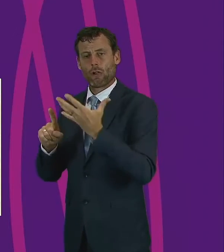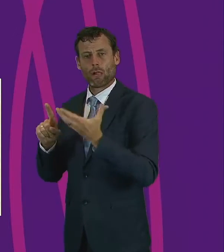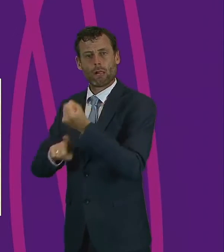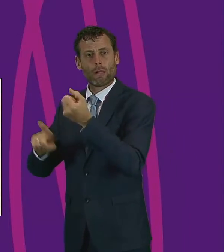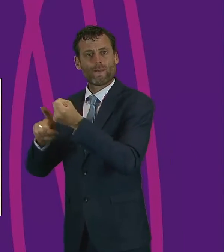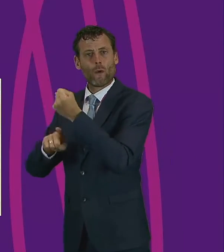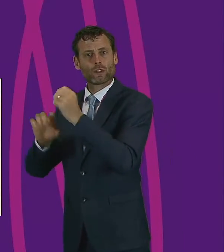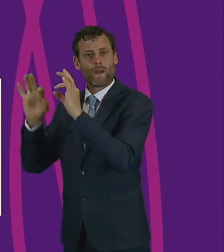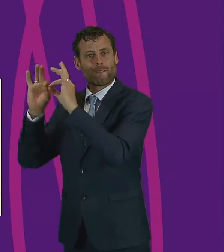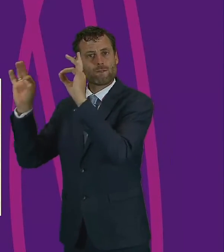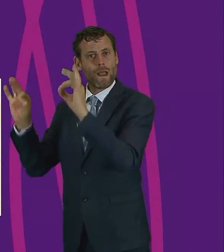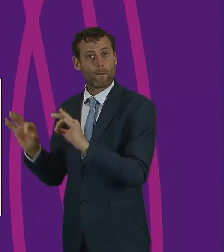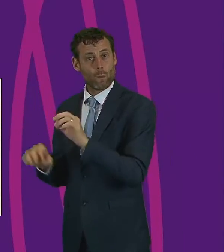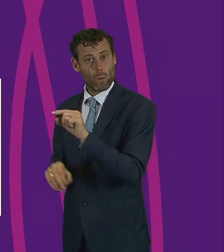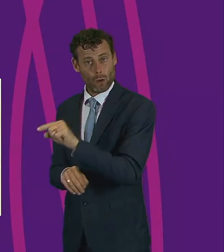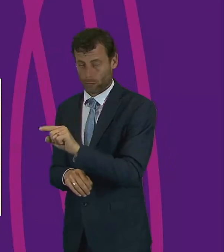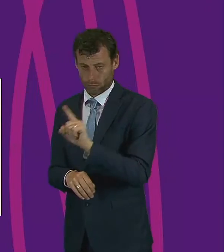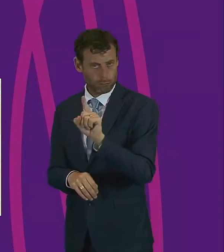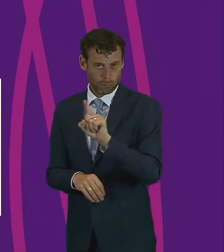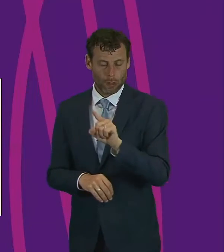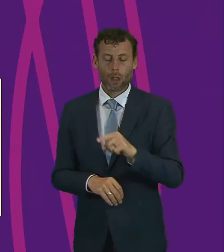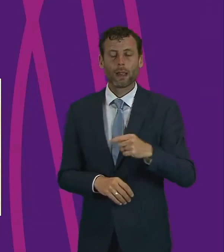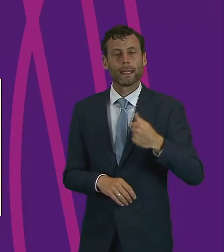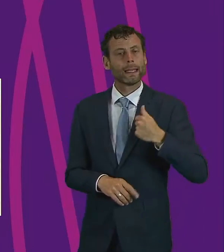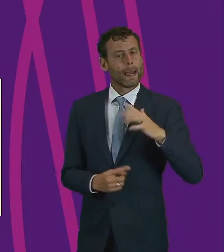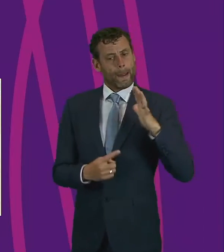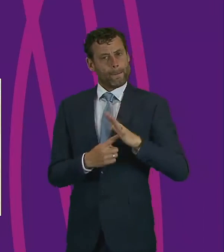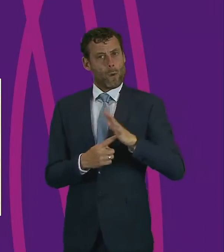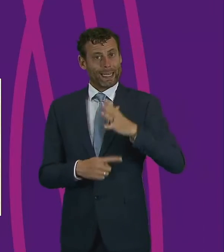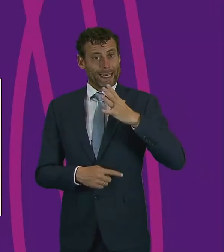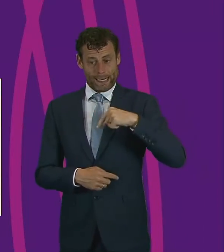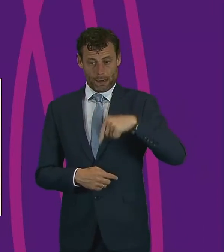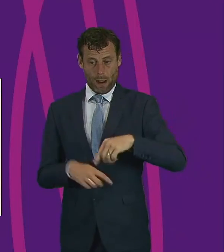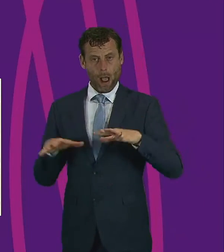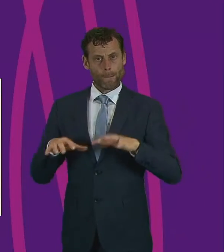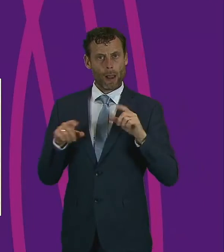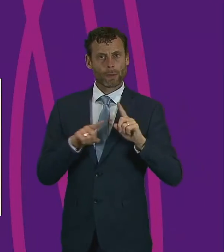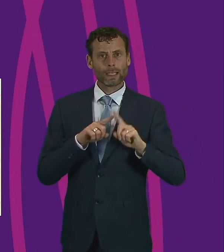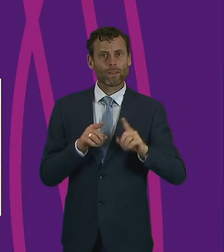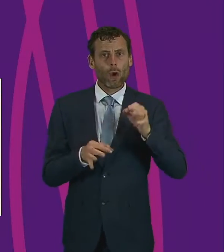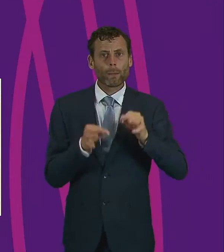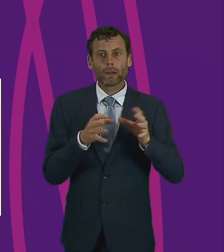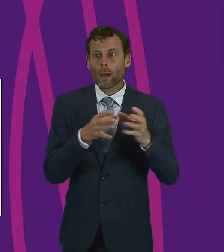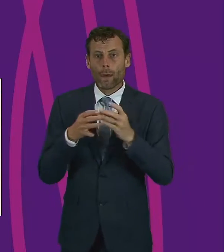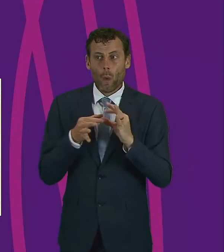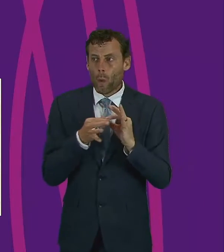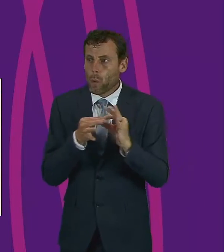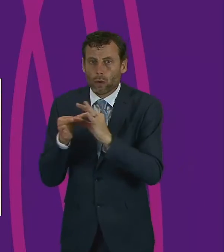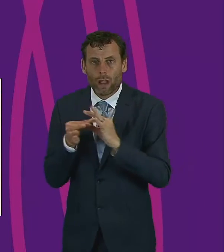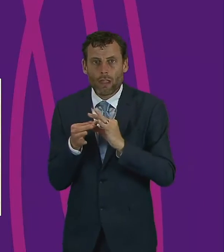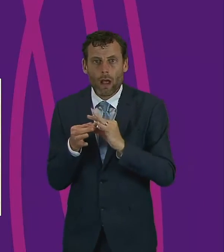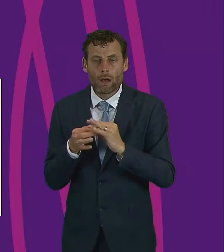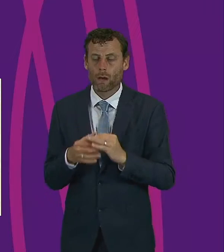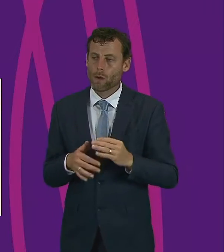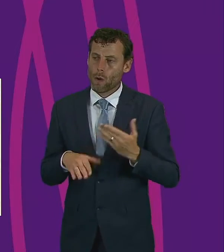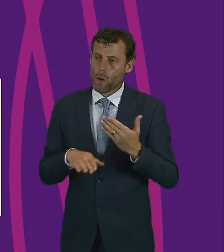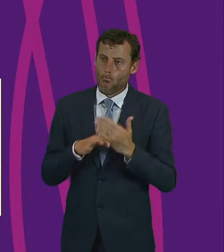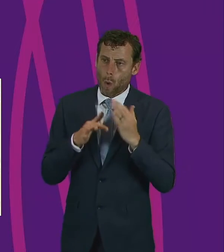be by working collaboratively across parties, with industry, unions and other partners to build trust and